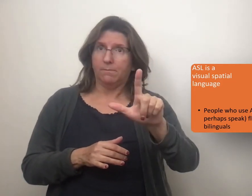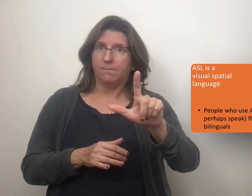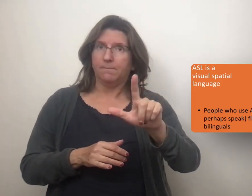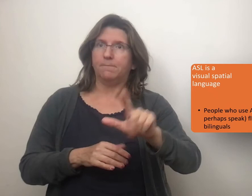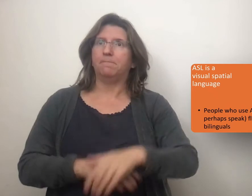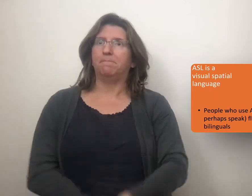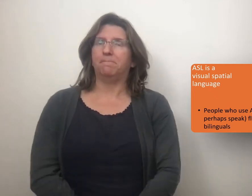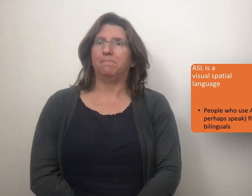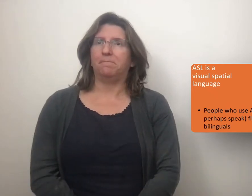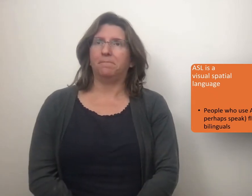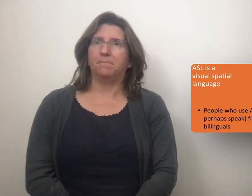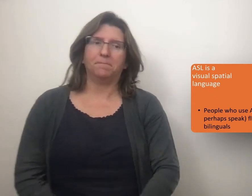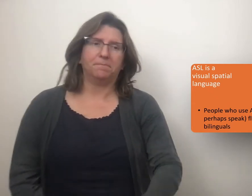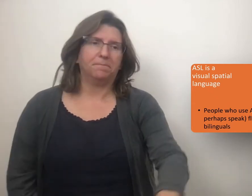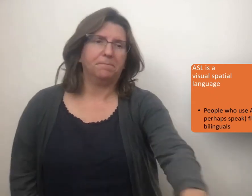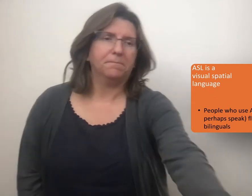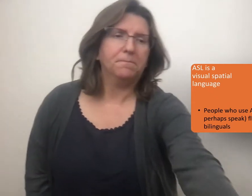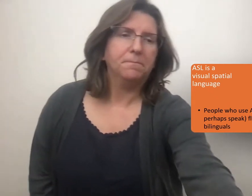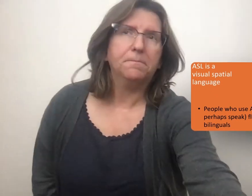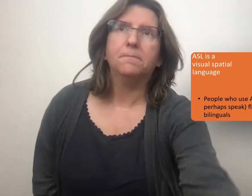to be bimodal bilinguals.